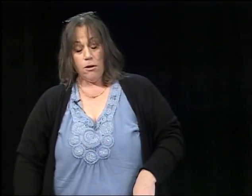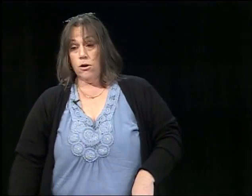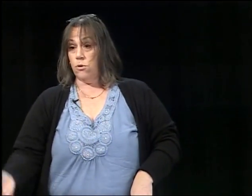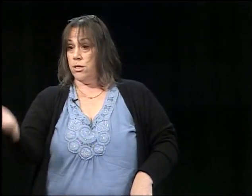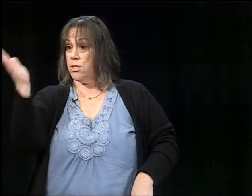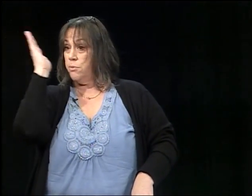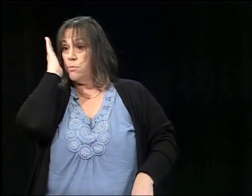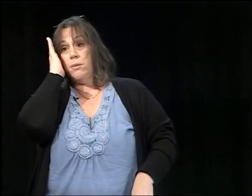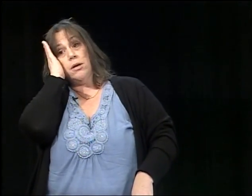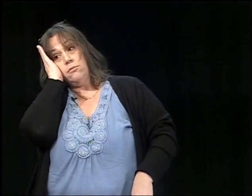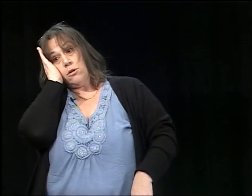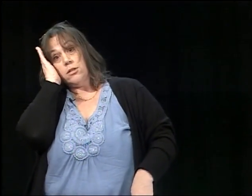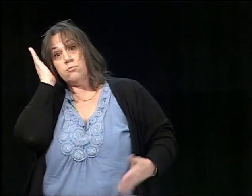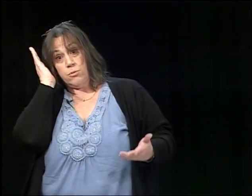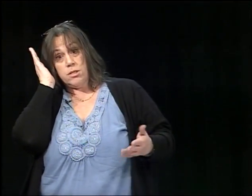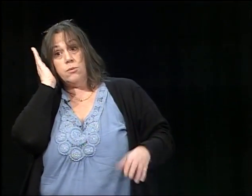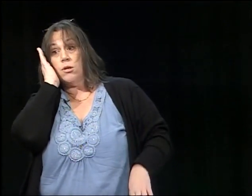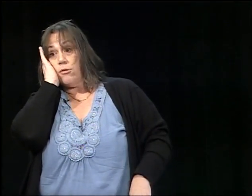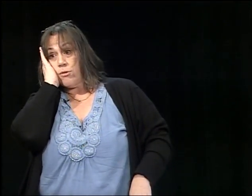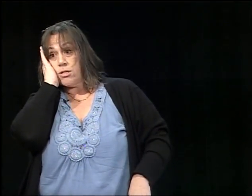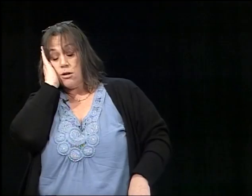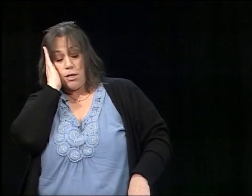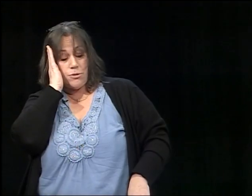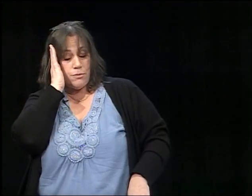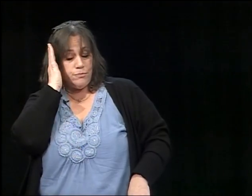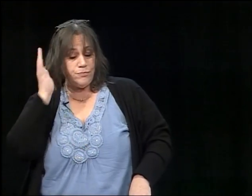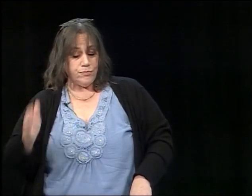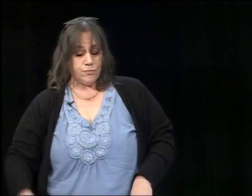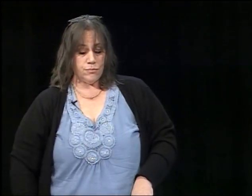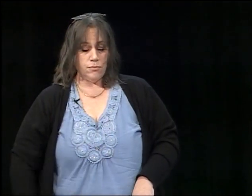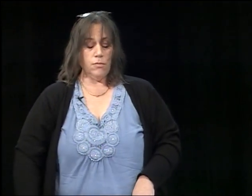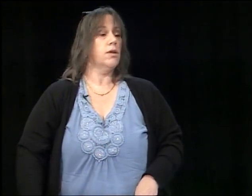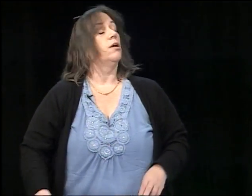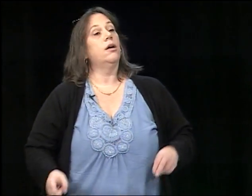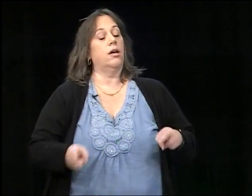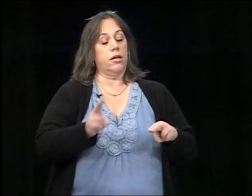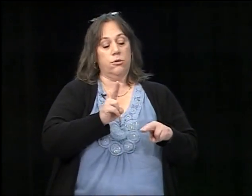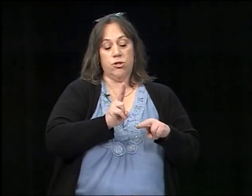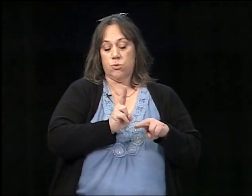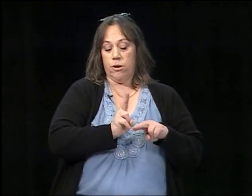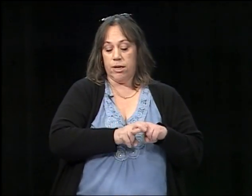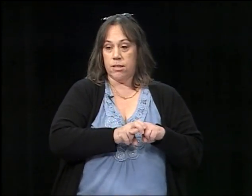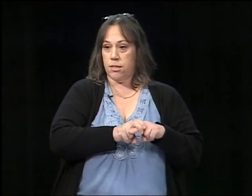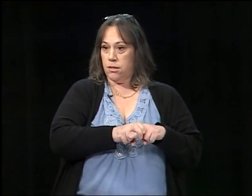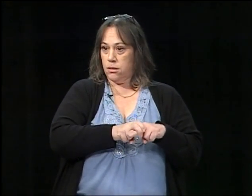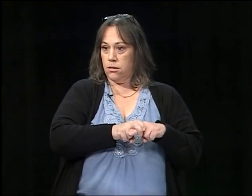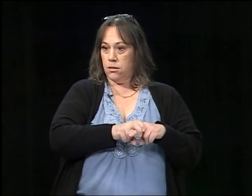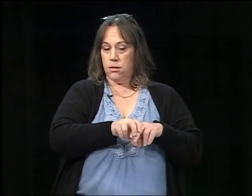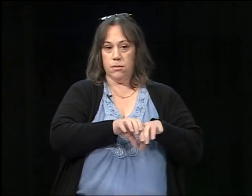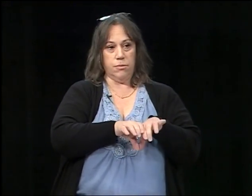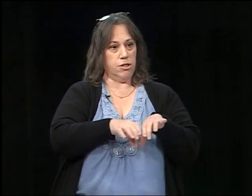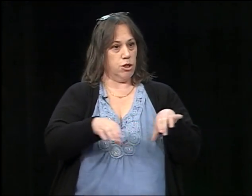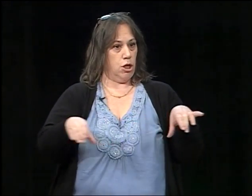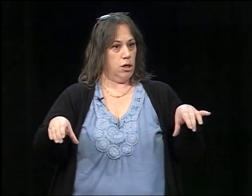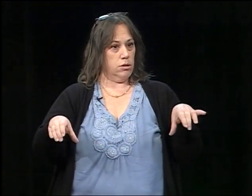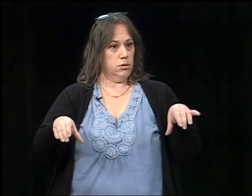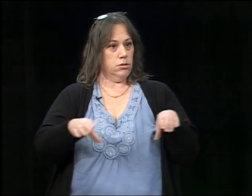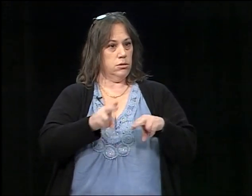Where I sleep is my bed, where we said we rest our heads. A couch is where I sit, but it's long.